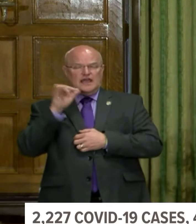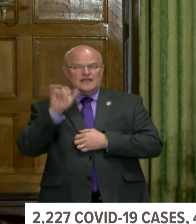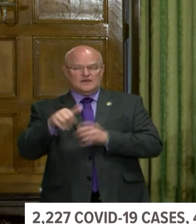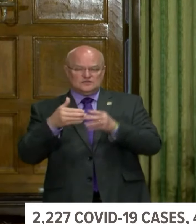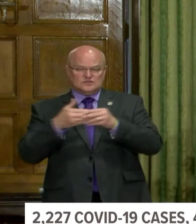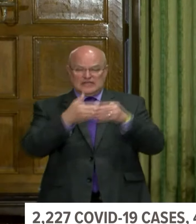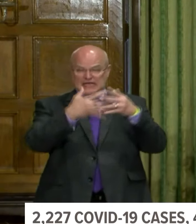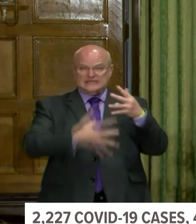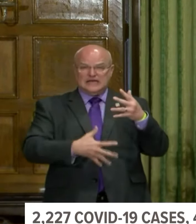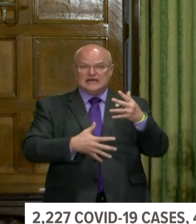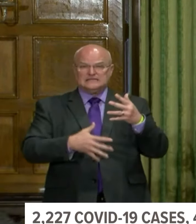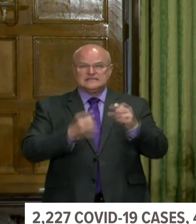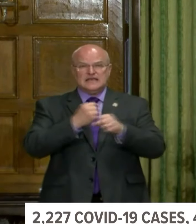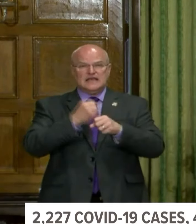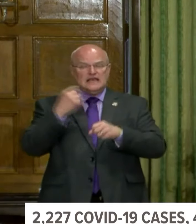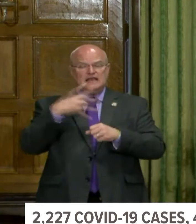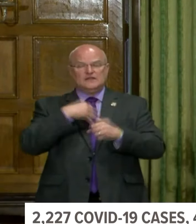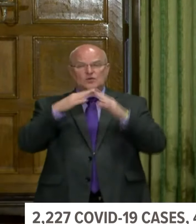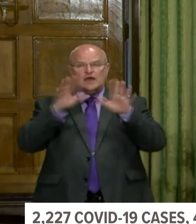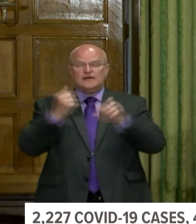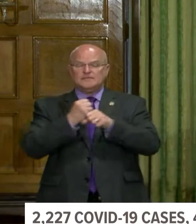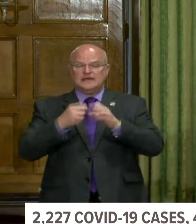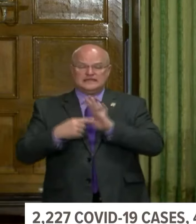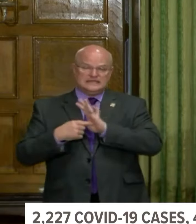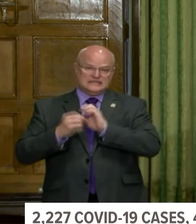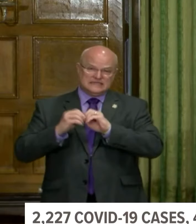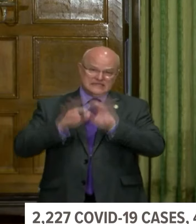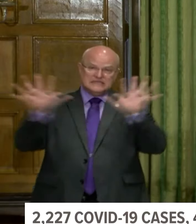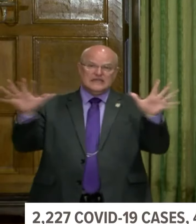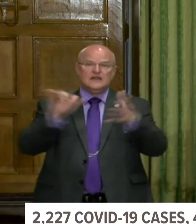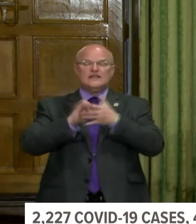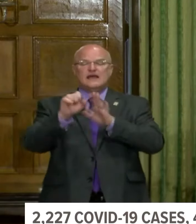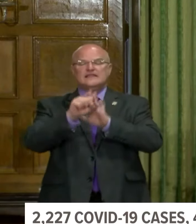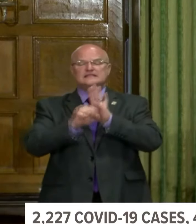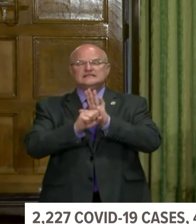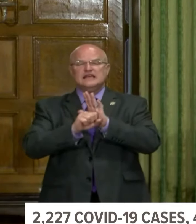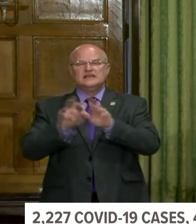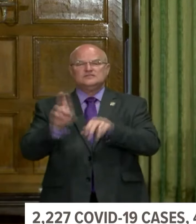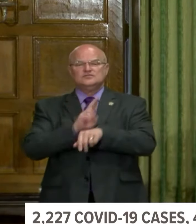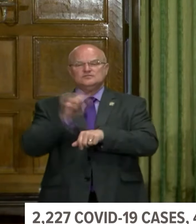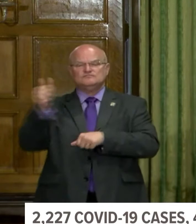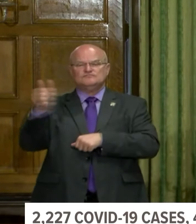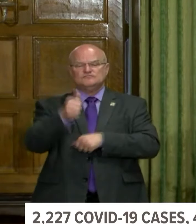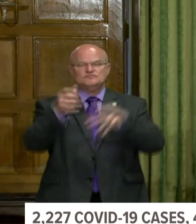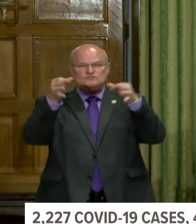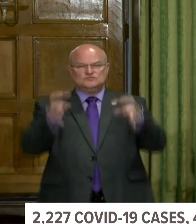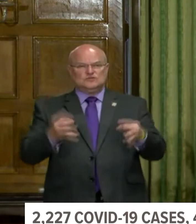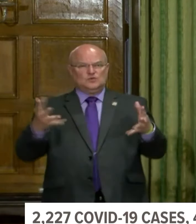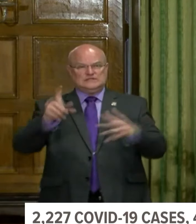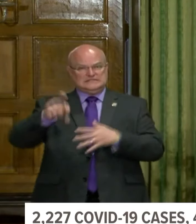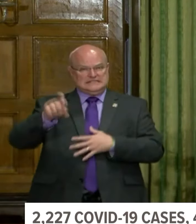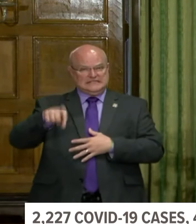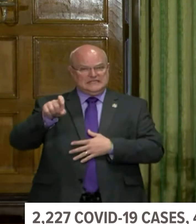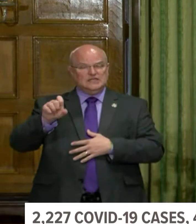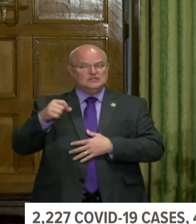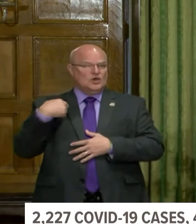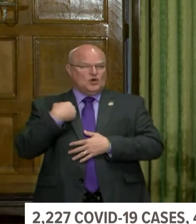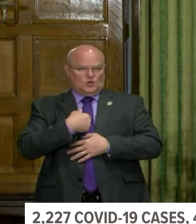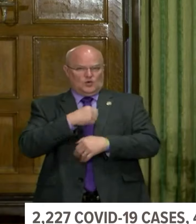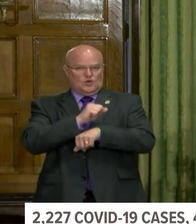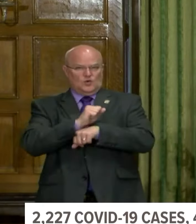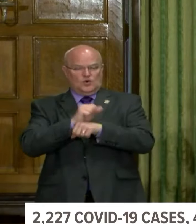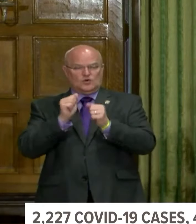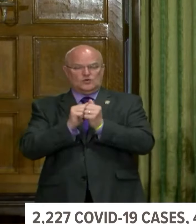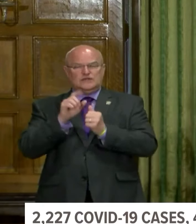those are guidelines, and they've made it clear that the states can use their own judgment as to what is needed. So we'll work